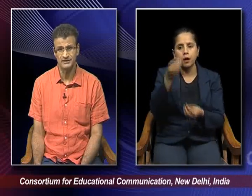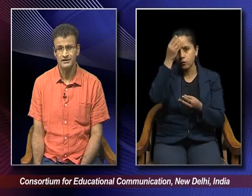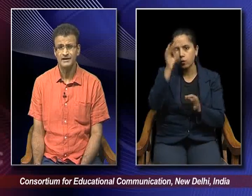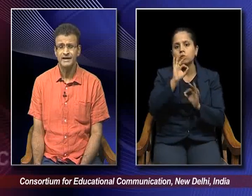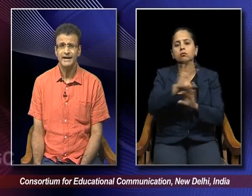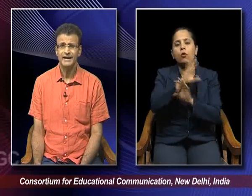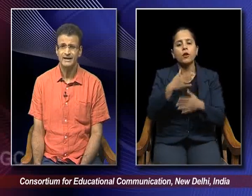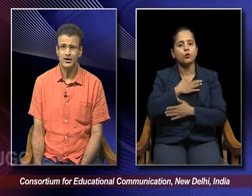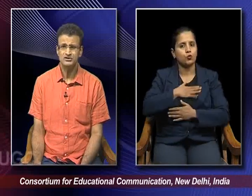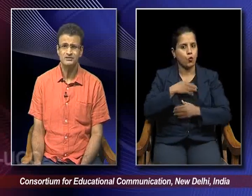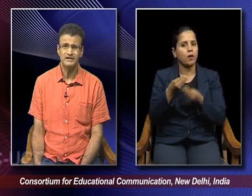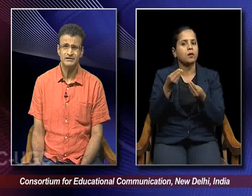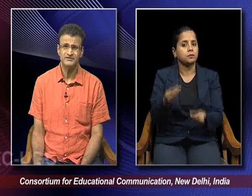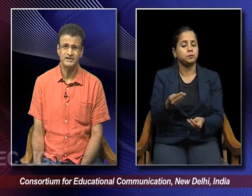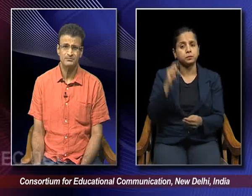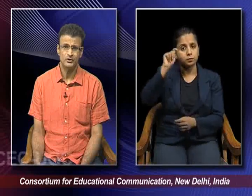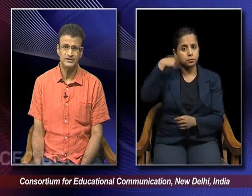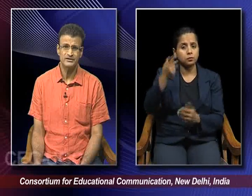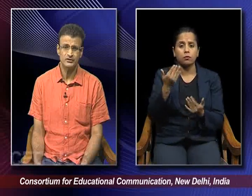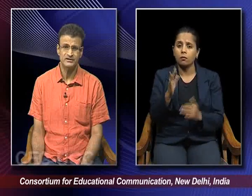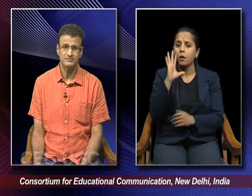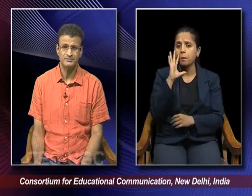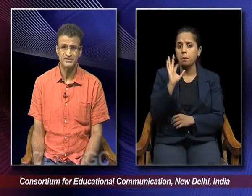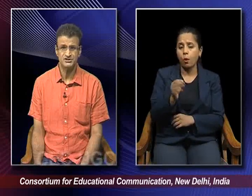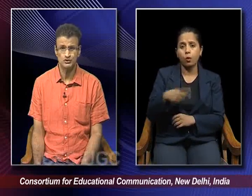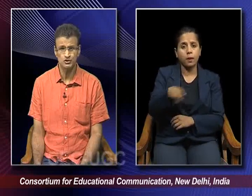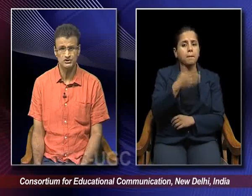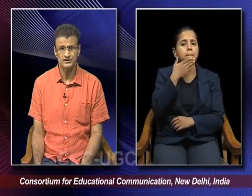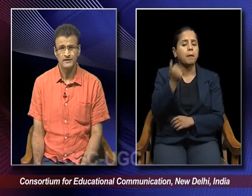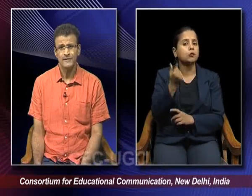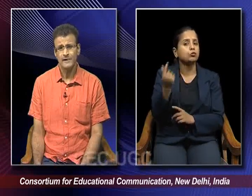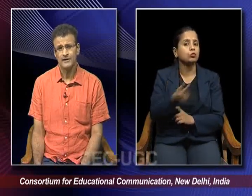entertainment. And how cinema can be very important, or it can be best